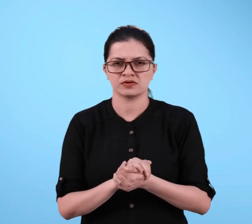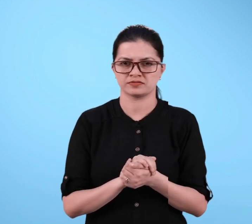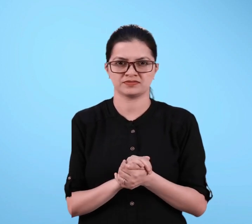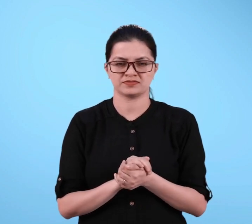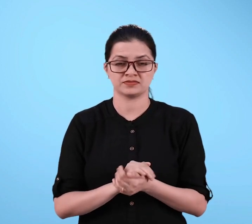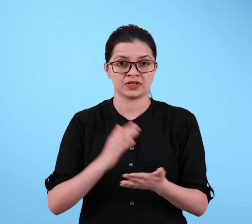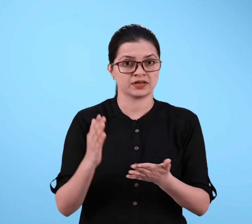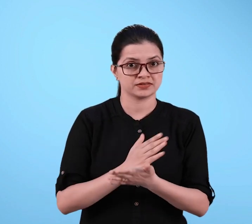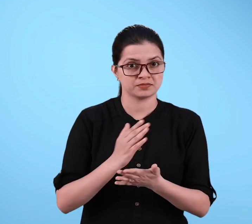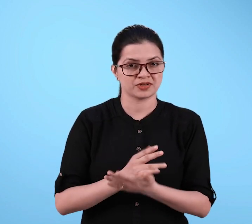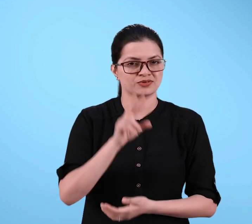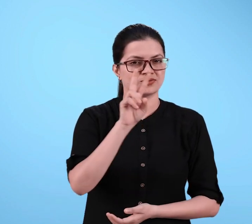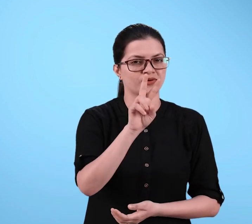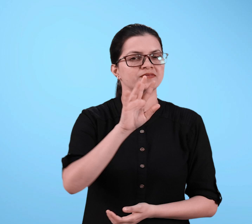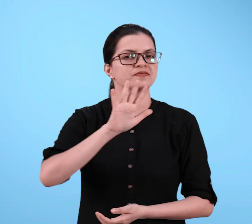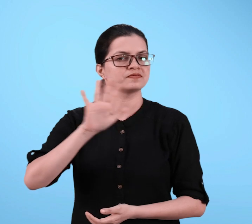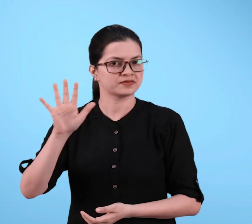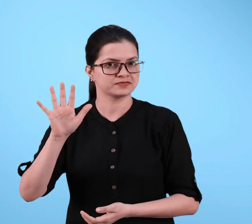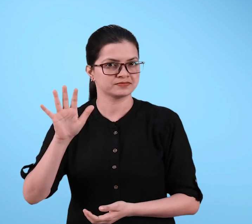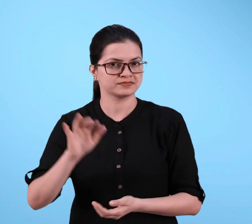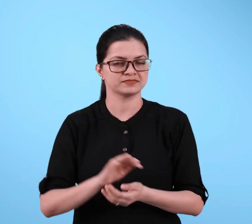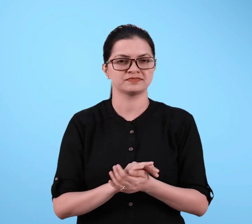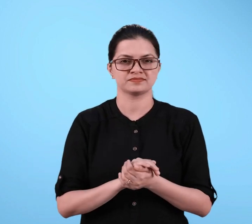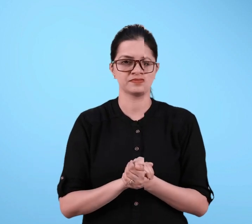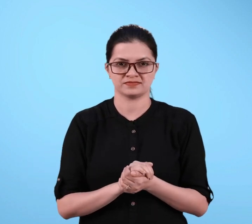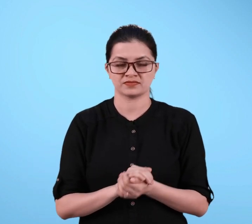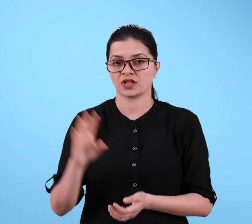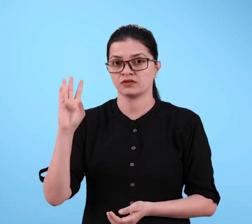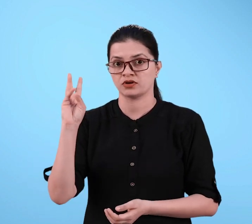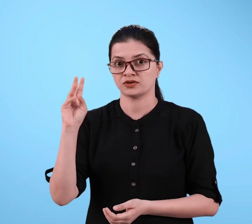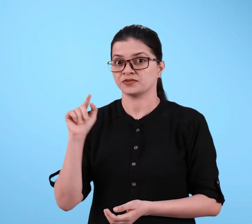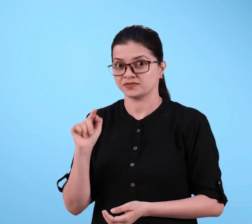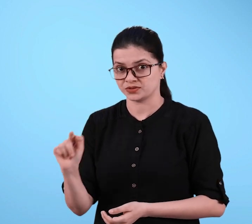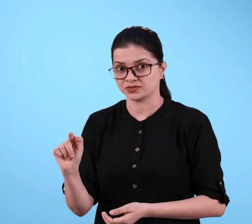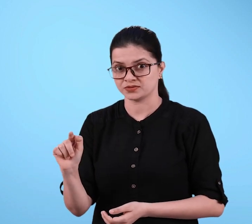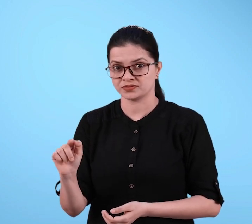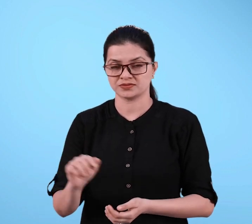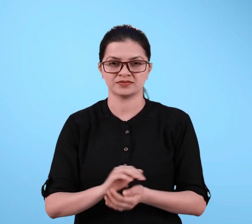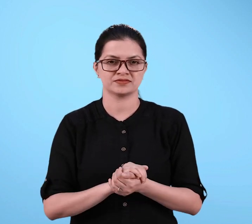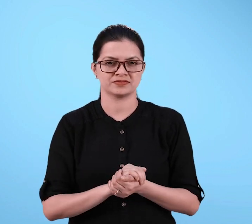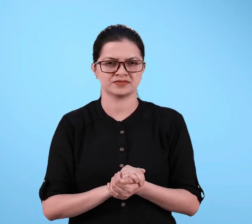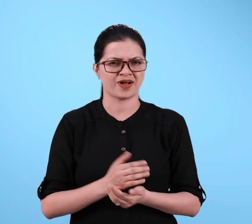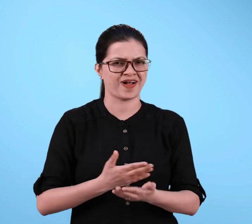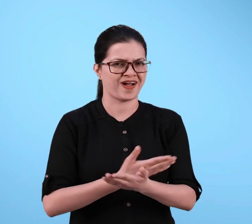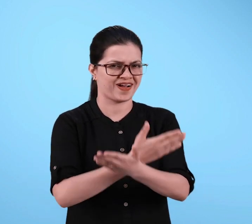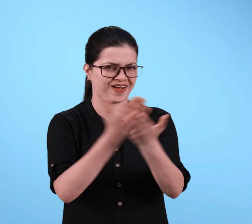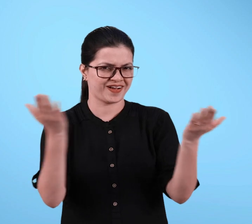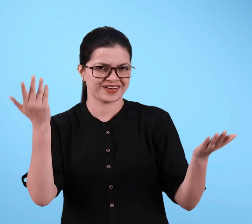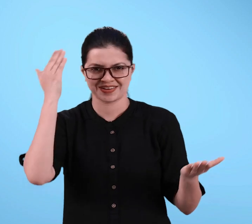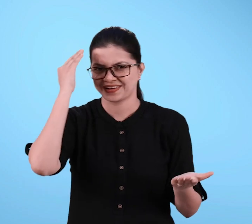Page 4. Page Do you know 25. that famous Sufi saint 4. Do you know that